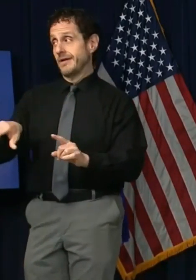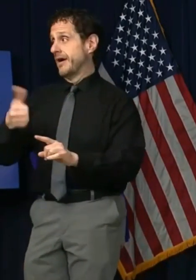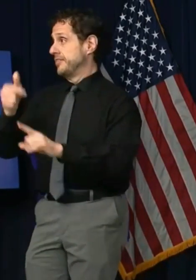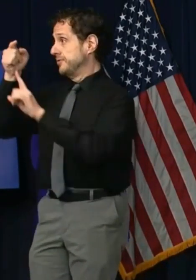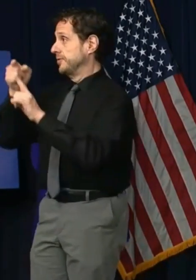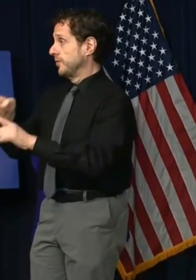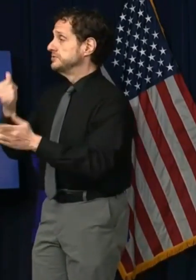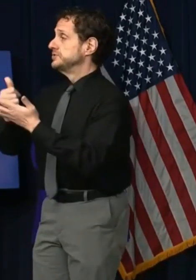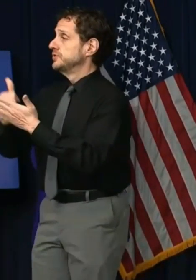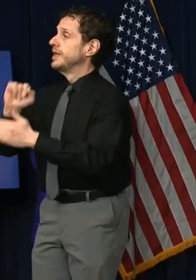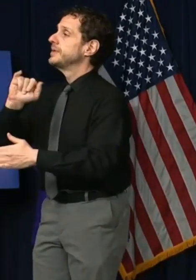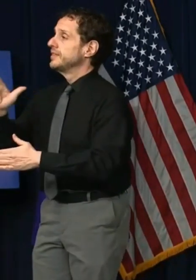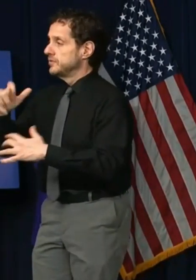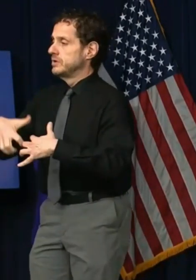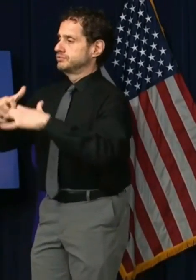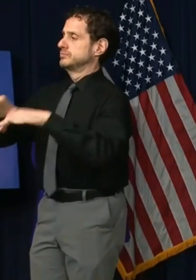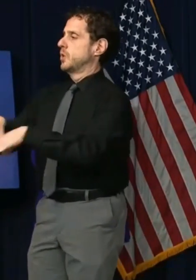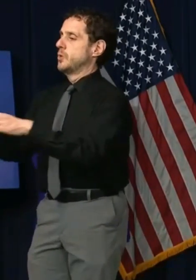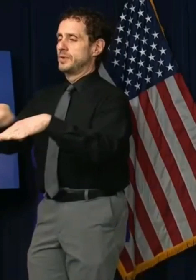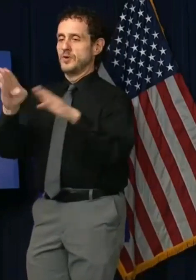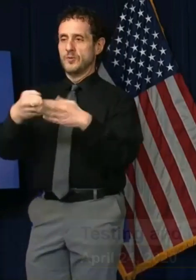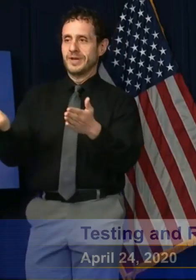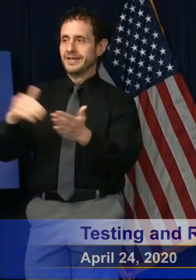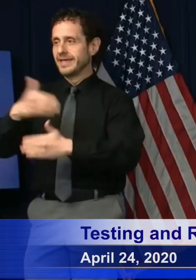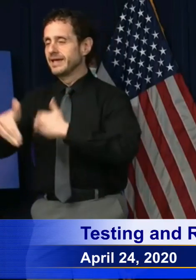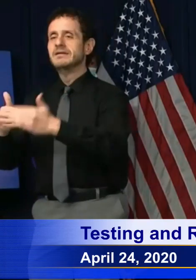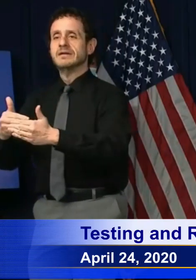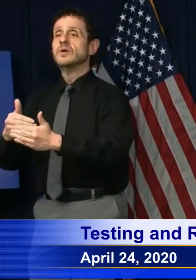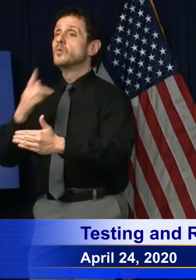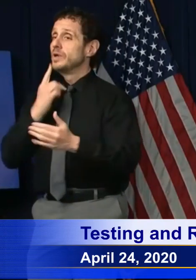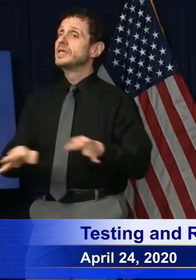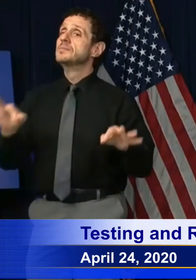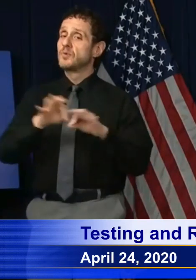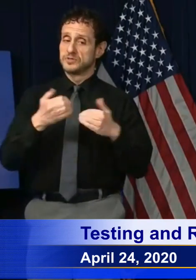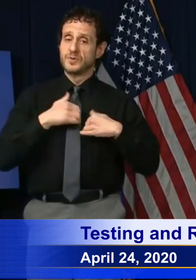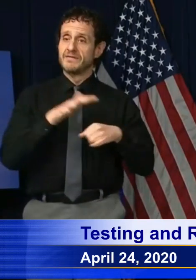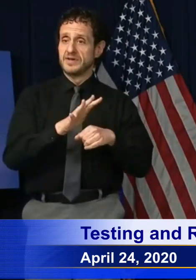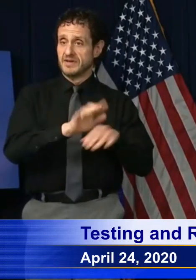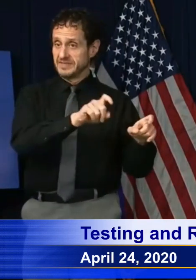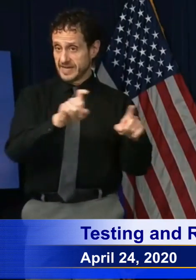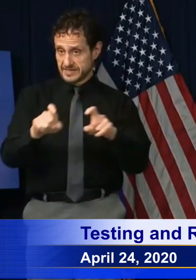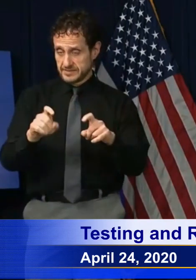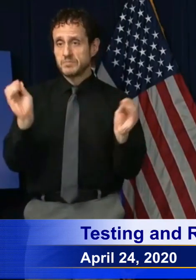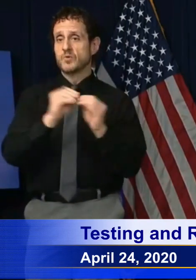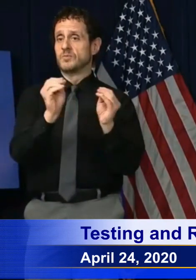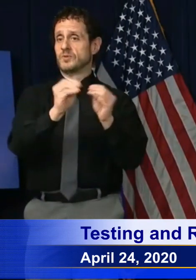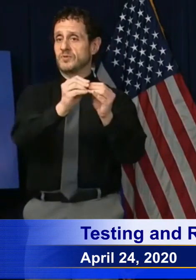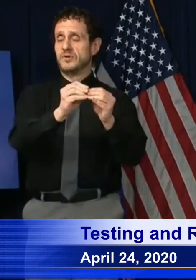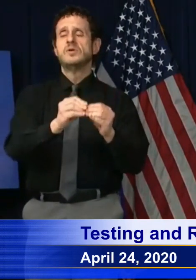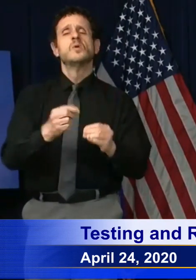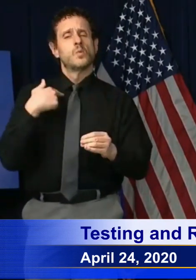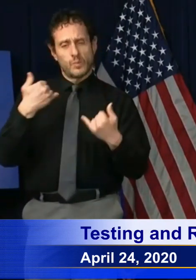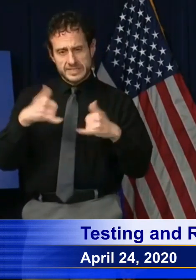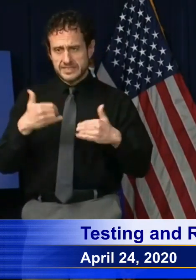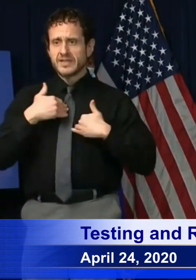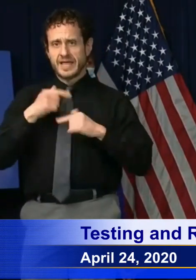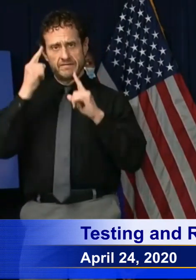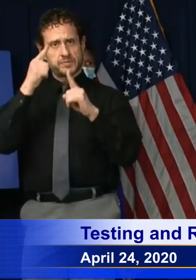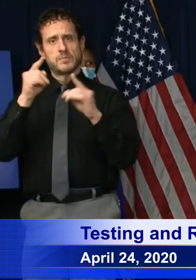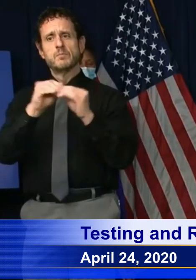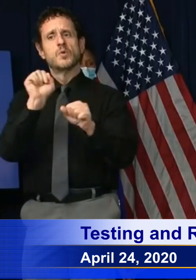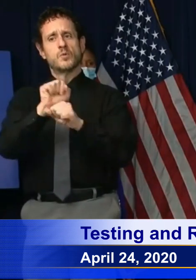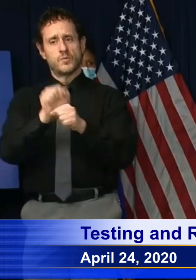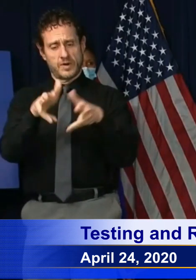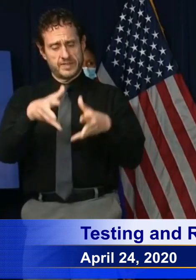get Illinois moving again. There's still more work to do to maintain and build on this progress, but reaching and